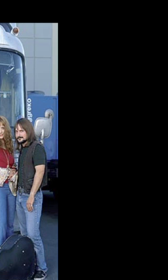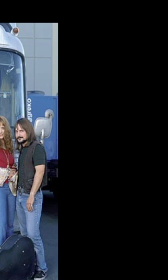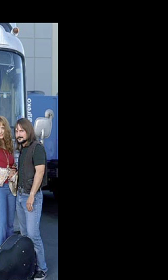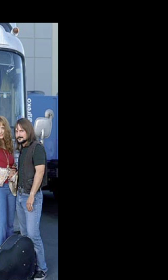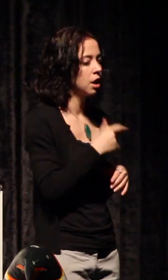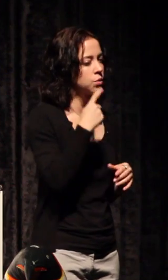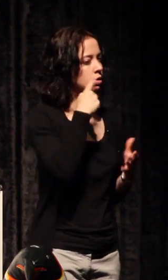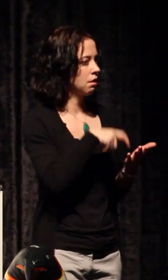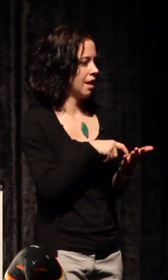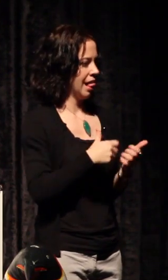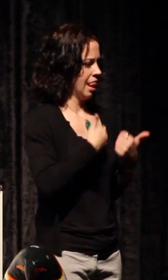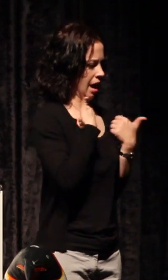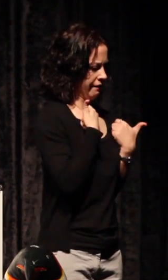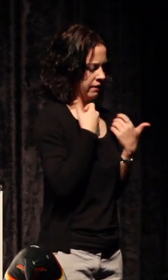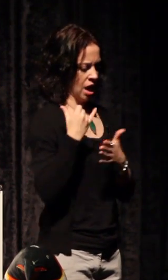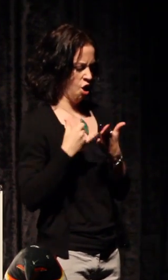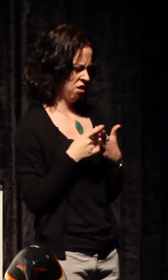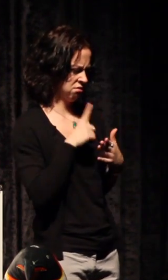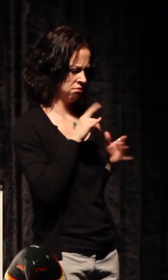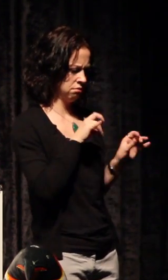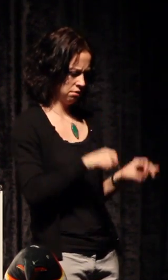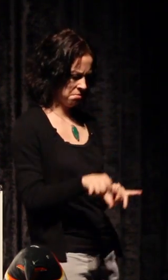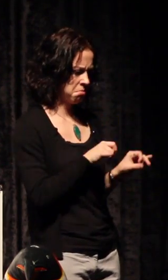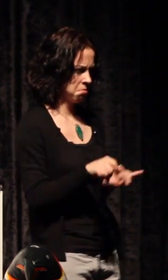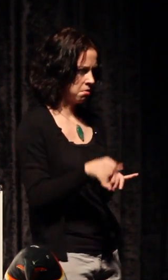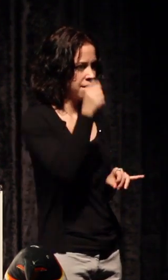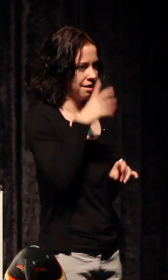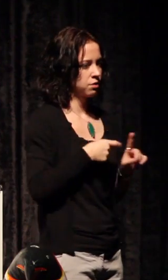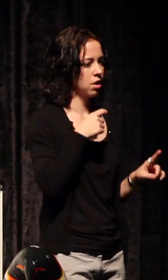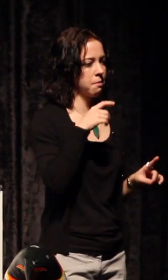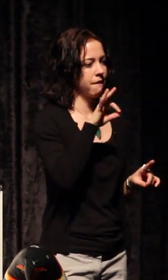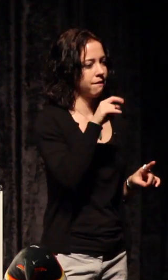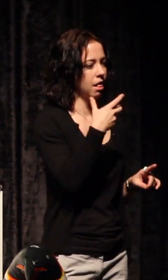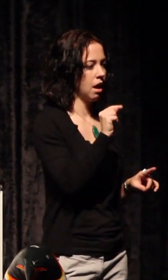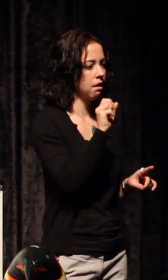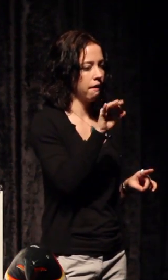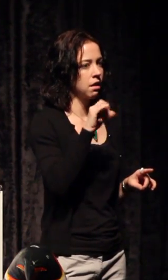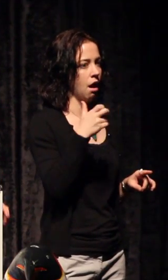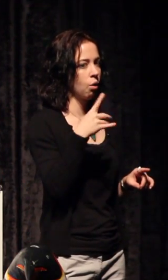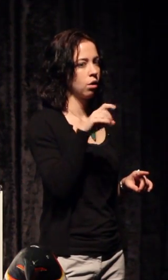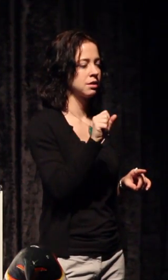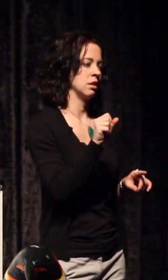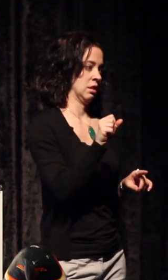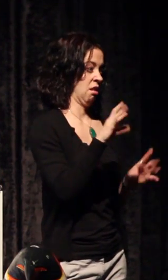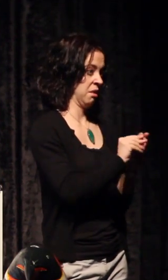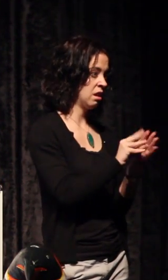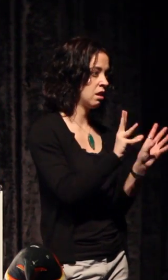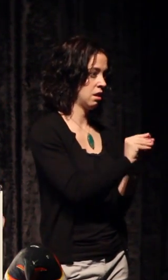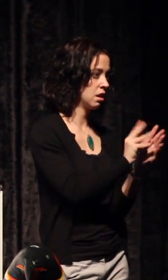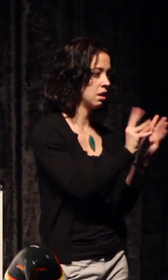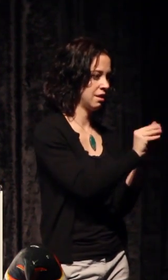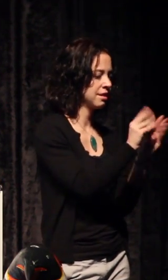life imitates art a little too much. You know, the guys from Flight of the Conchords, all the meetings they have, well, that kind of leads to frustration